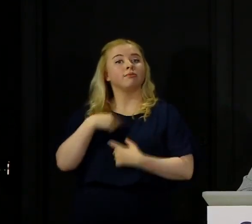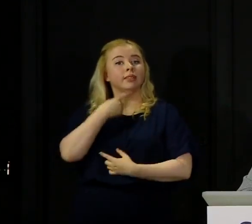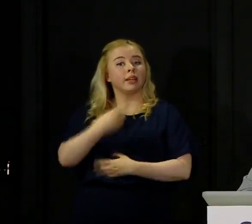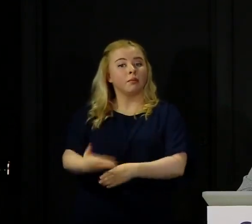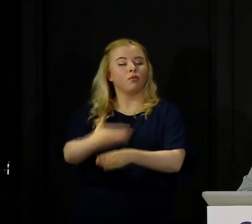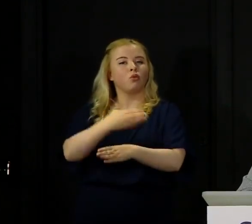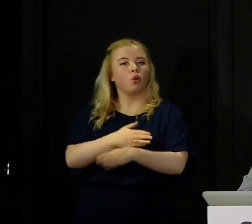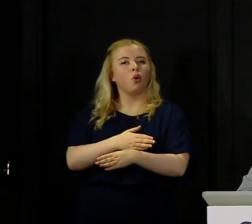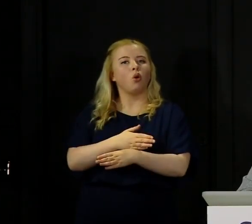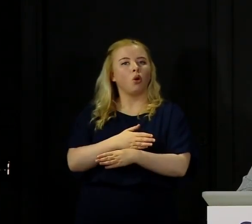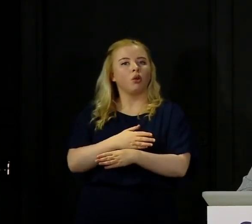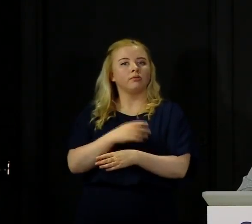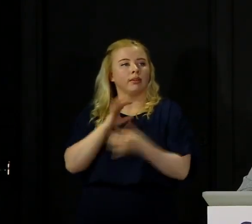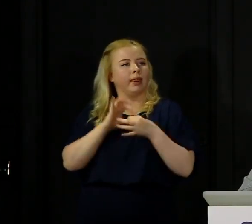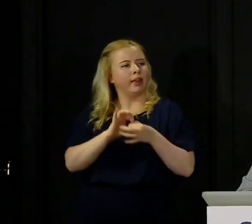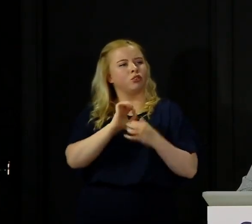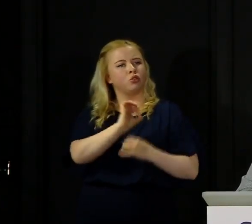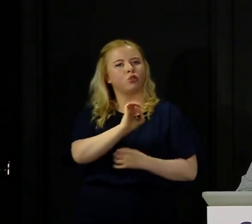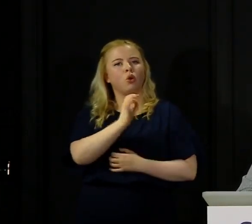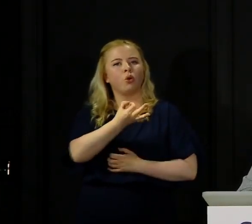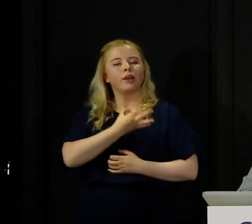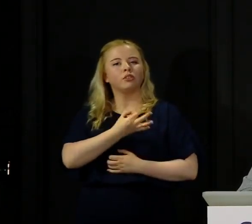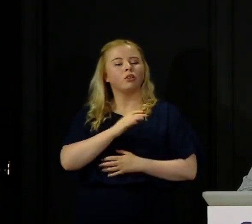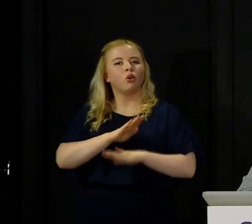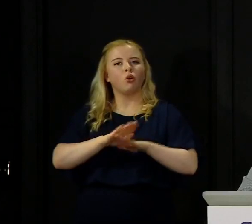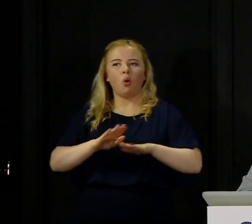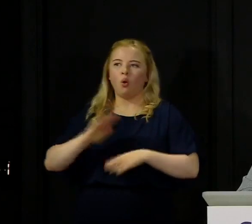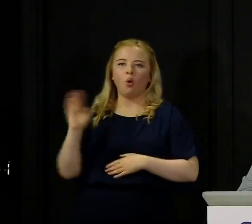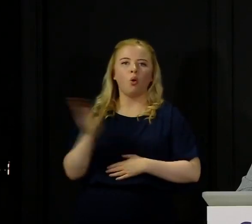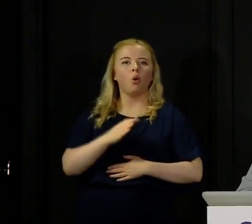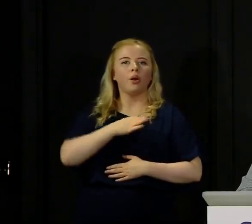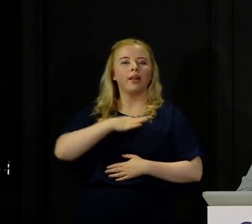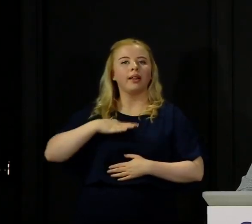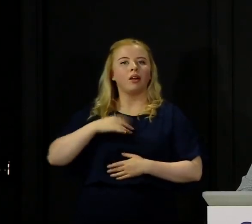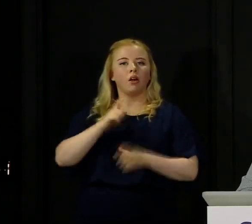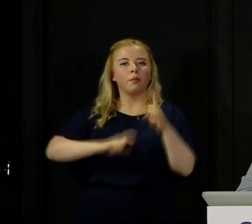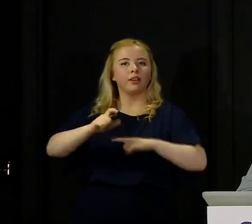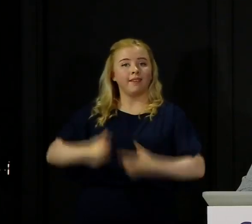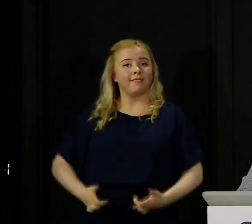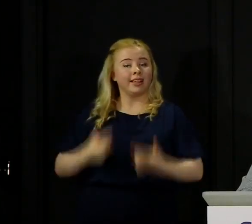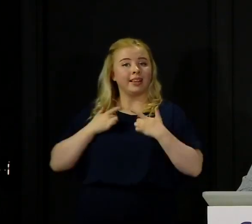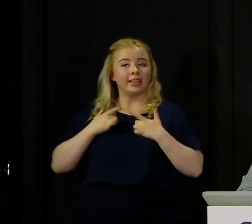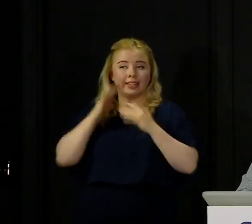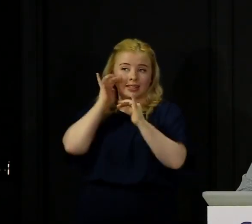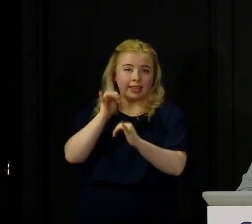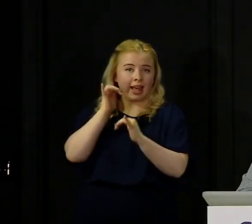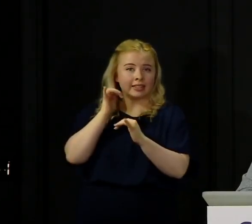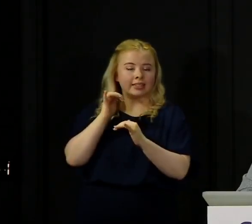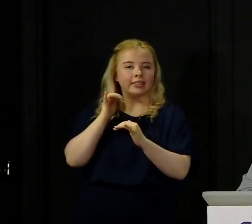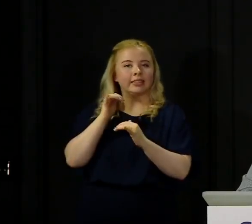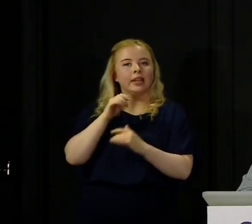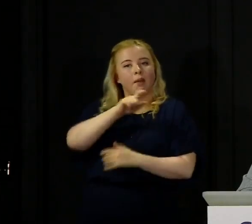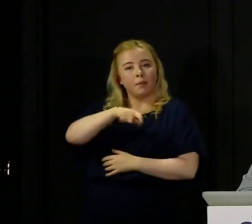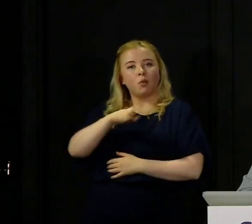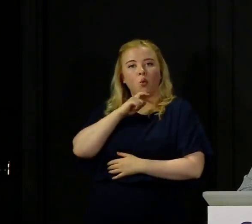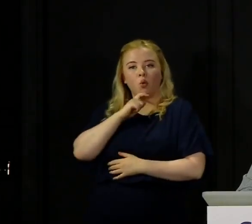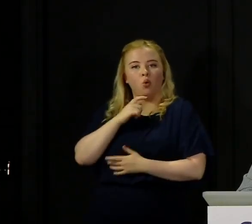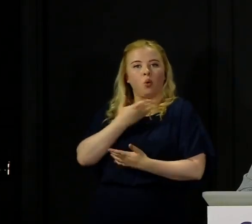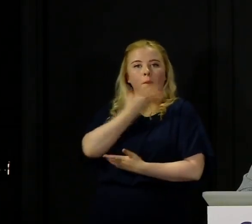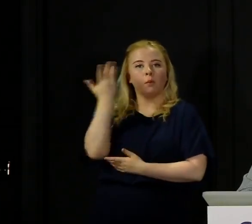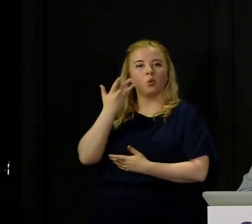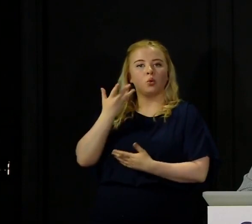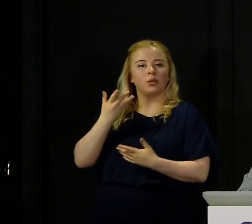you referred to there may underline, is that not everybody in the clinical community thinks that testing particularly asymptomatic